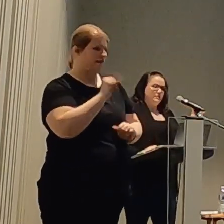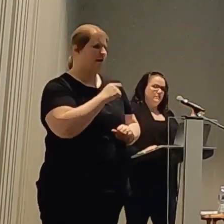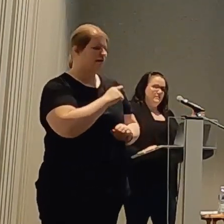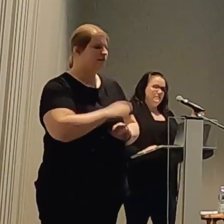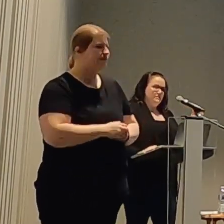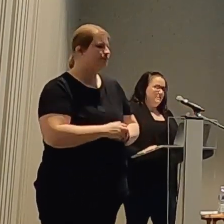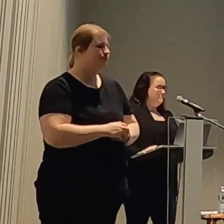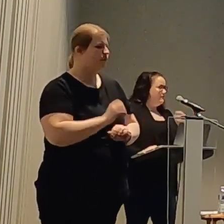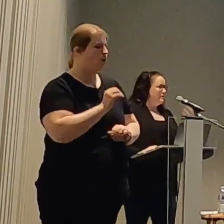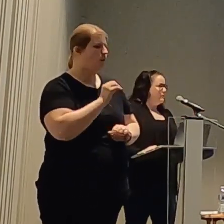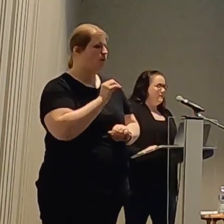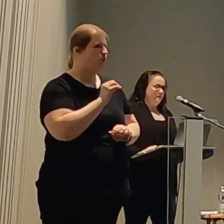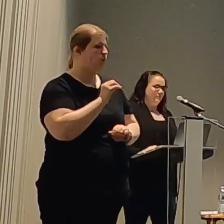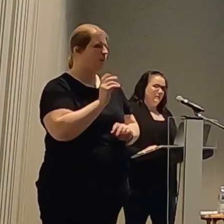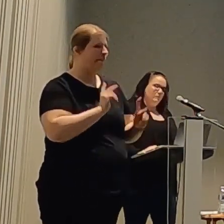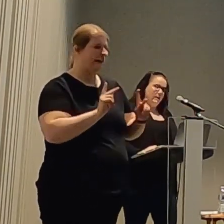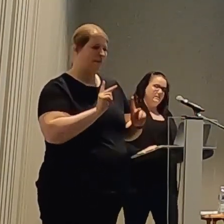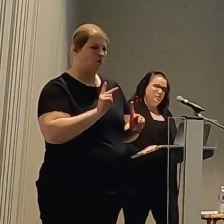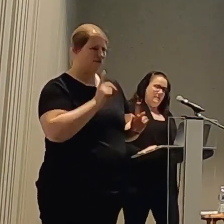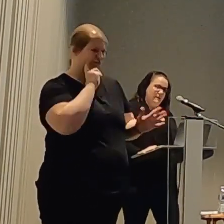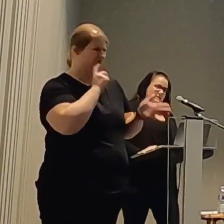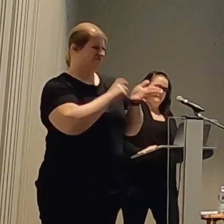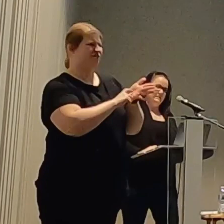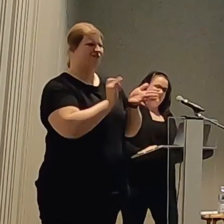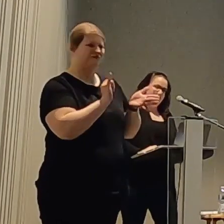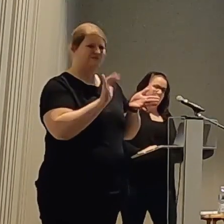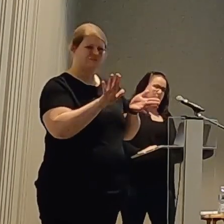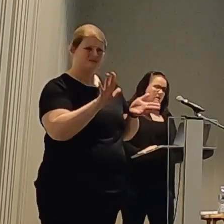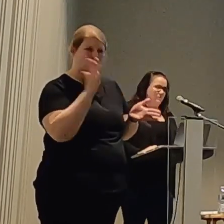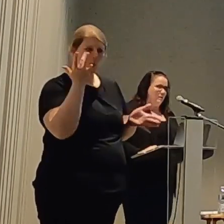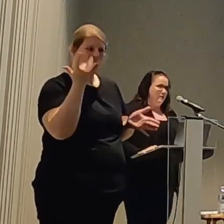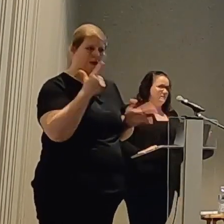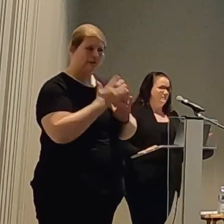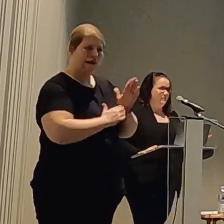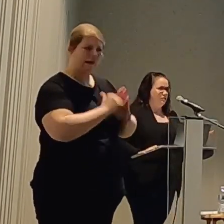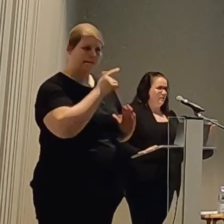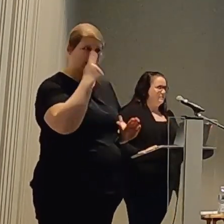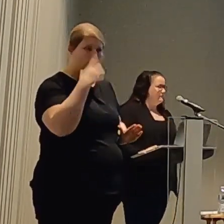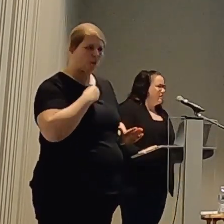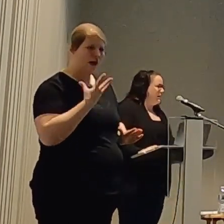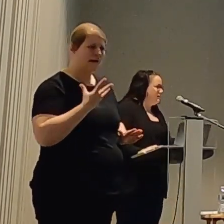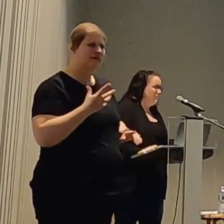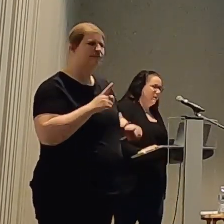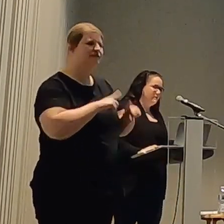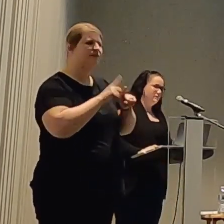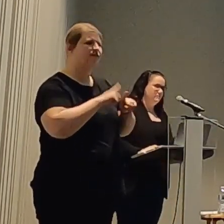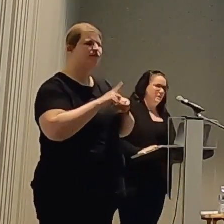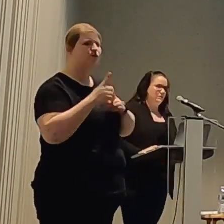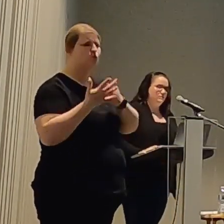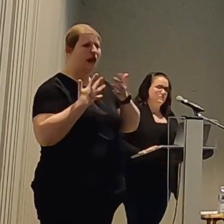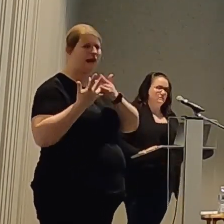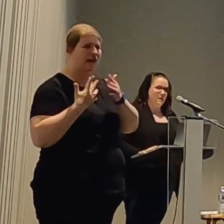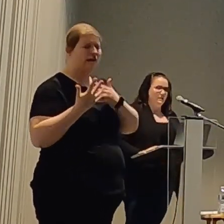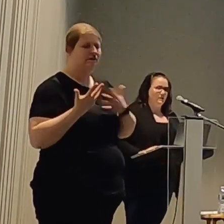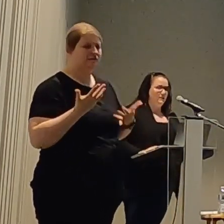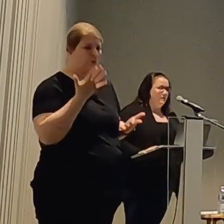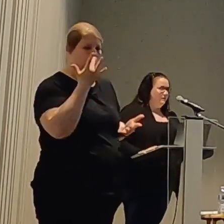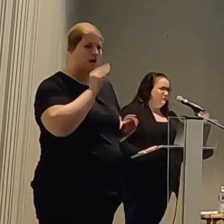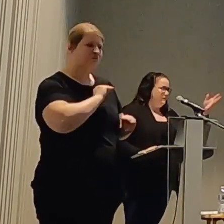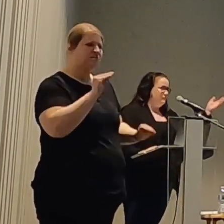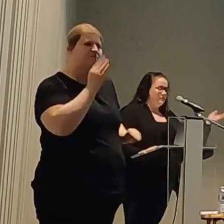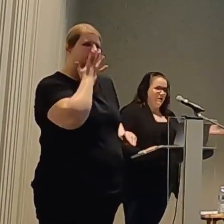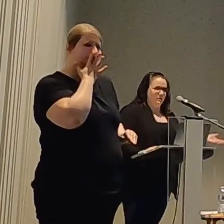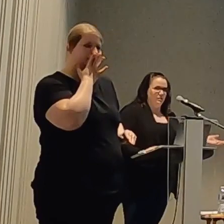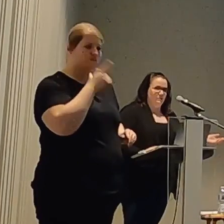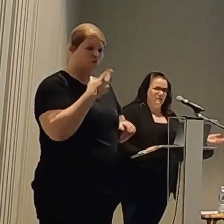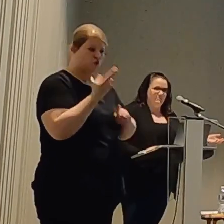didn't go unnoticed. People very quickly were like, why did you paint this in black and white and shades of gray? Why did you not use color?